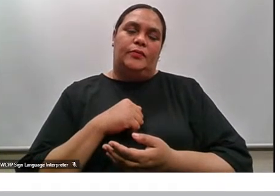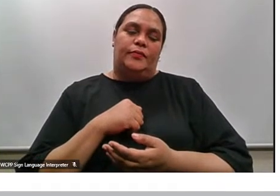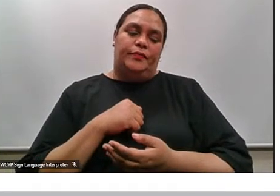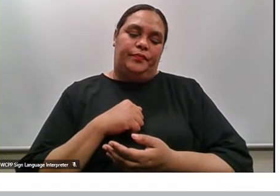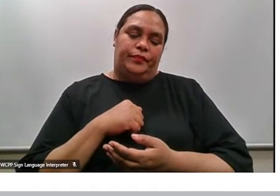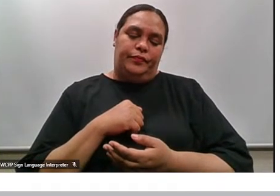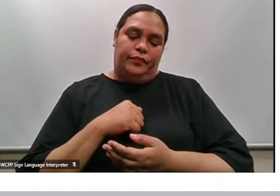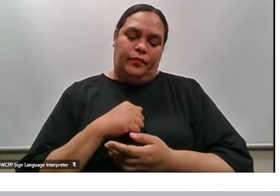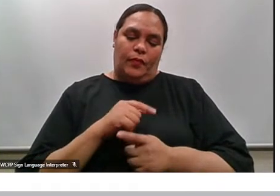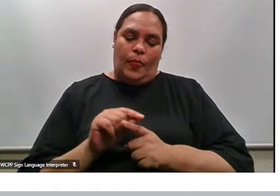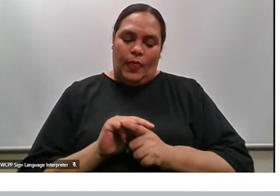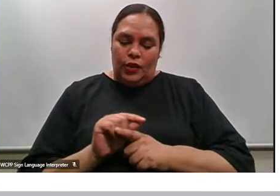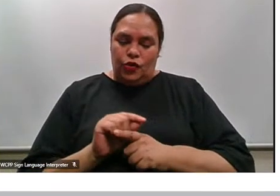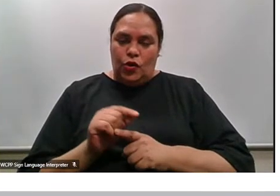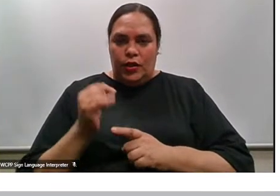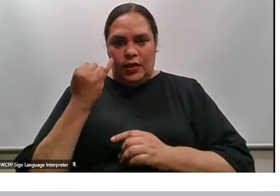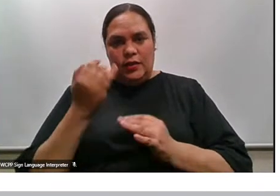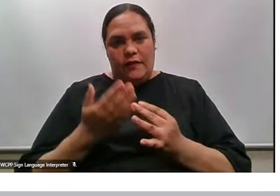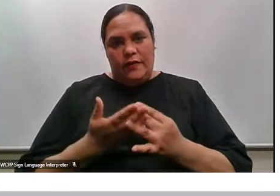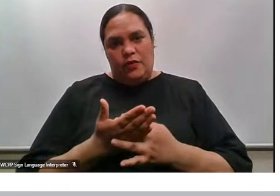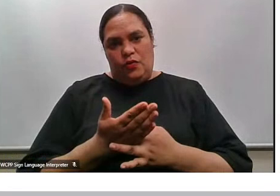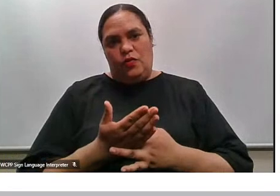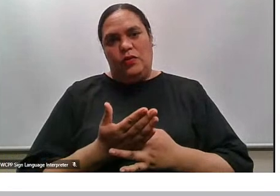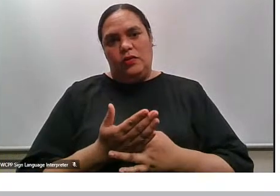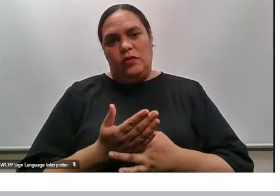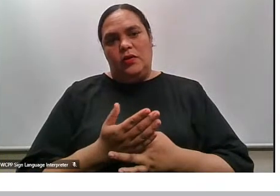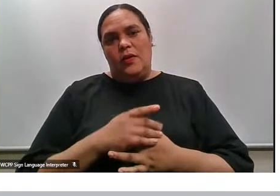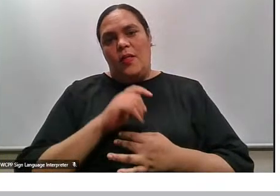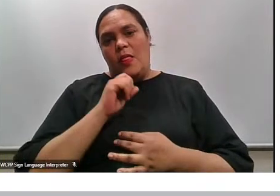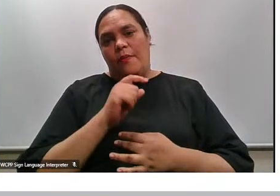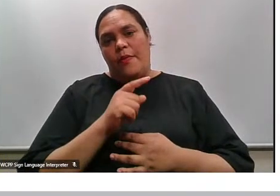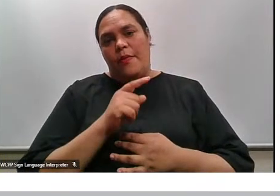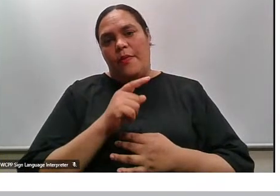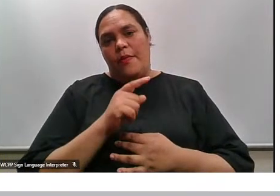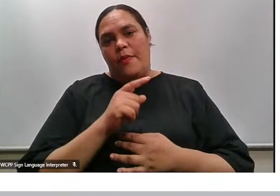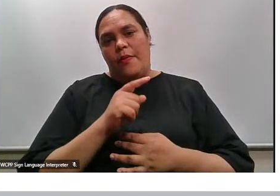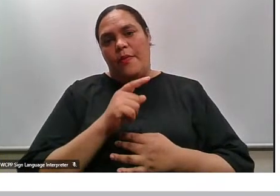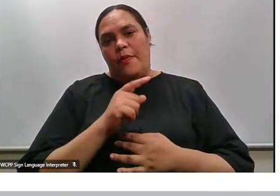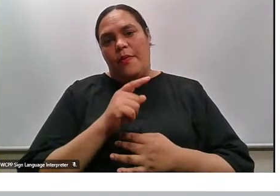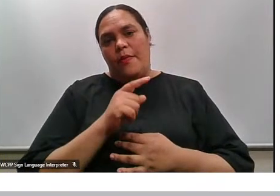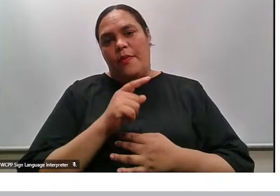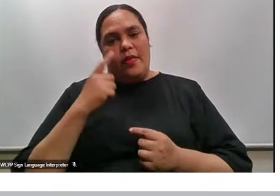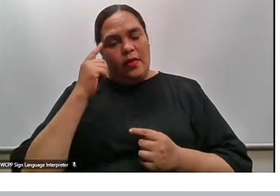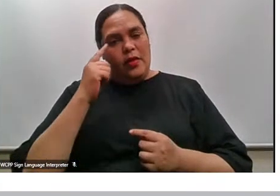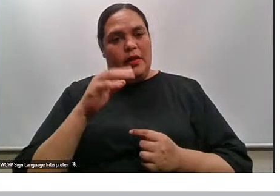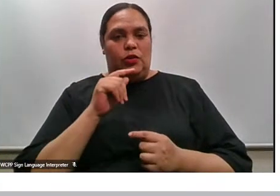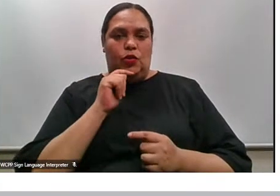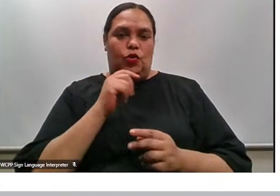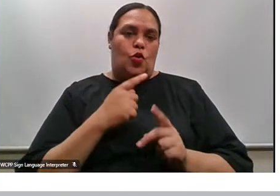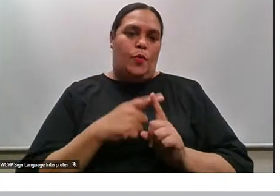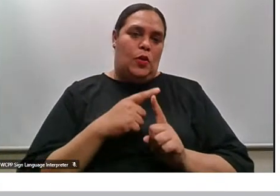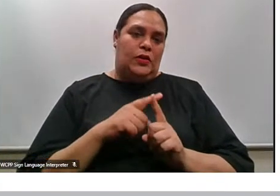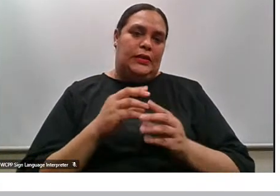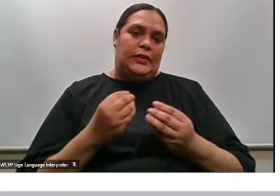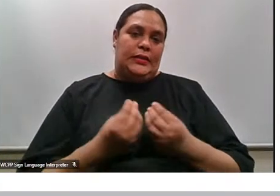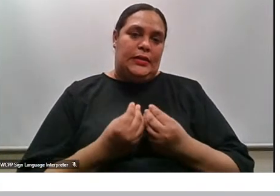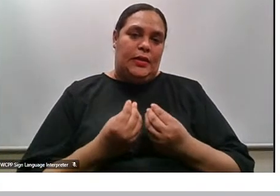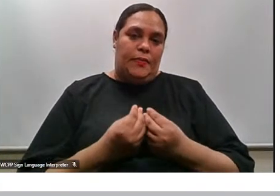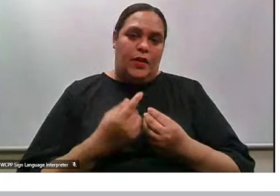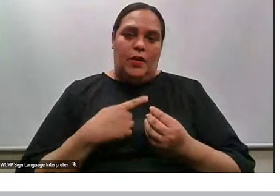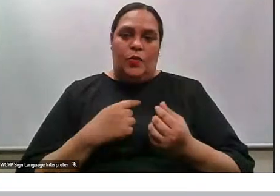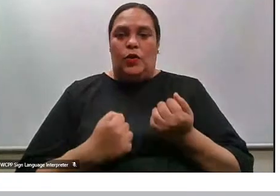the training interventions that were undertaken, I think, is really positive and something which I support in